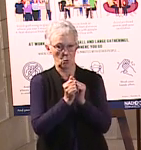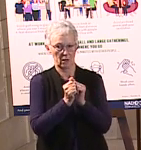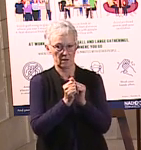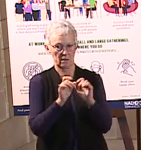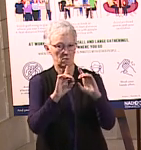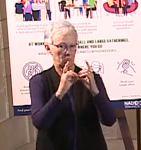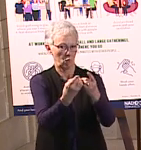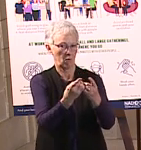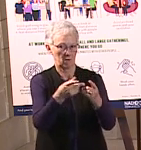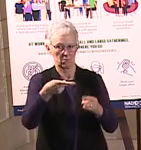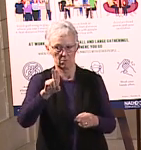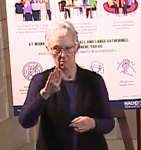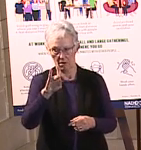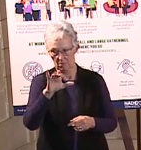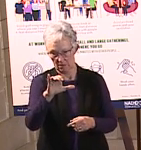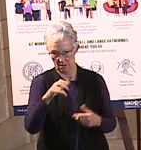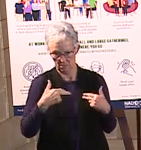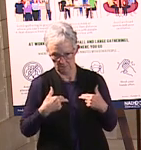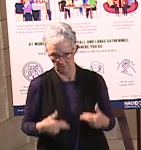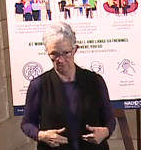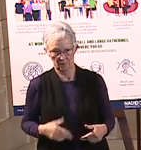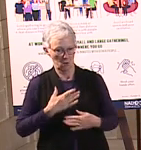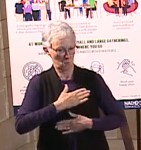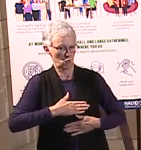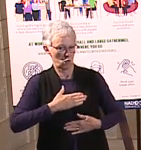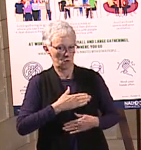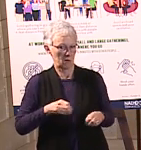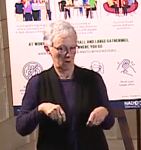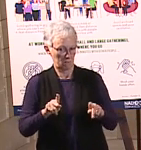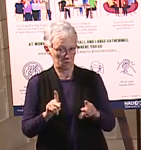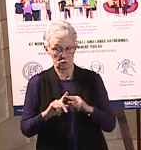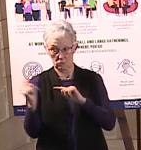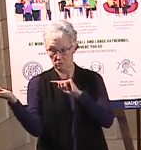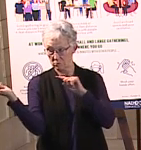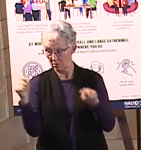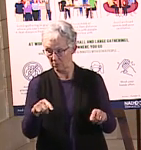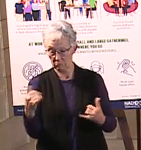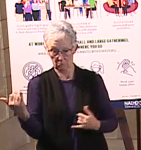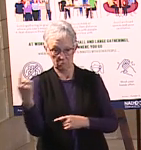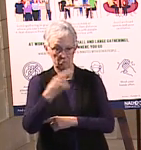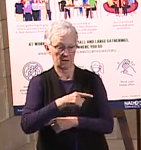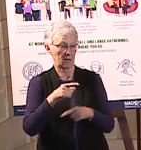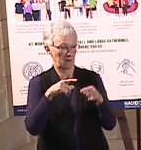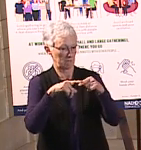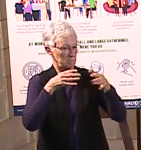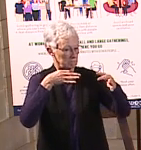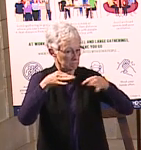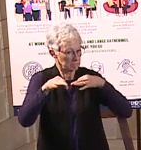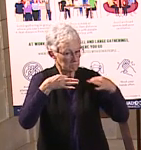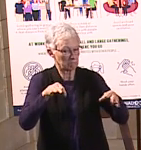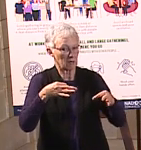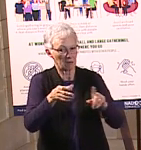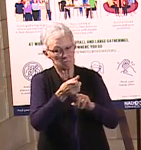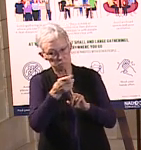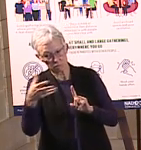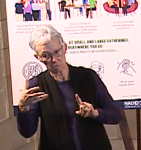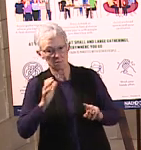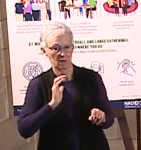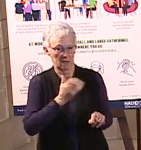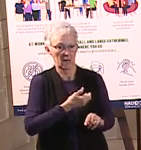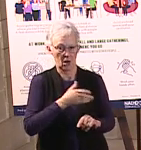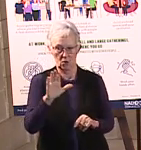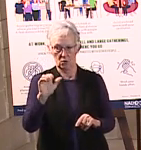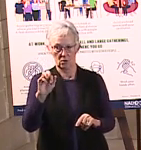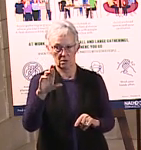Health. And I appreciate the opportunity today to share information with you about this new essential caregiver guidance